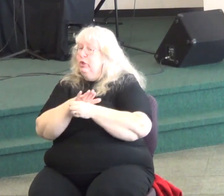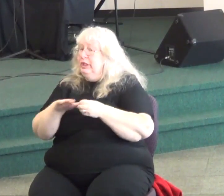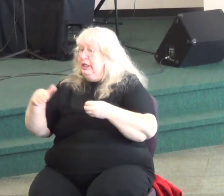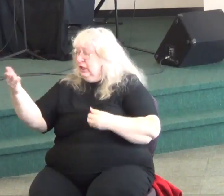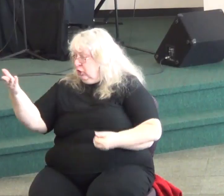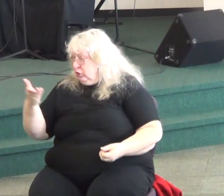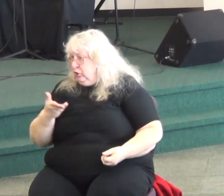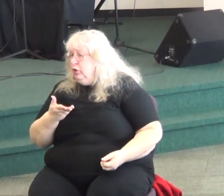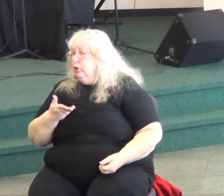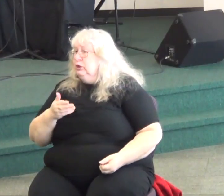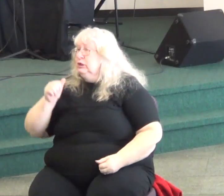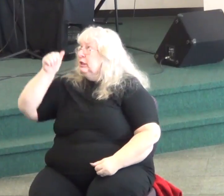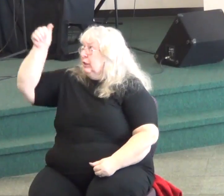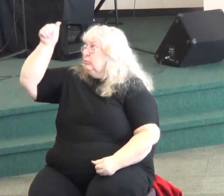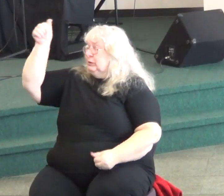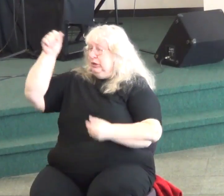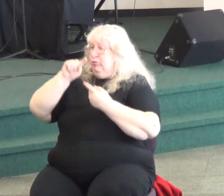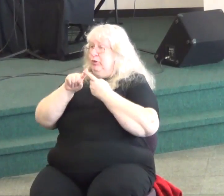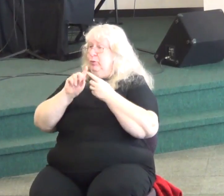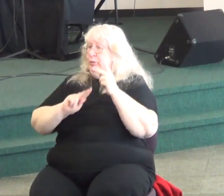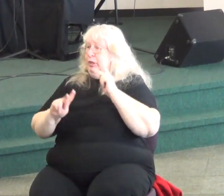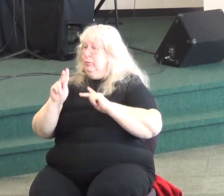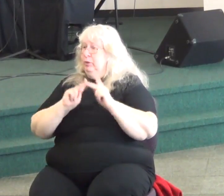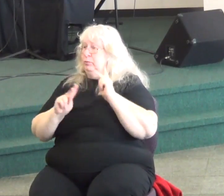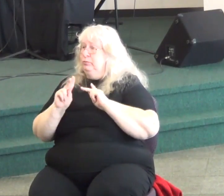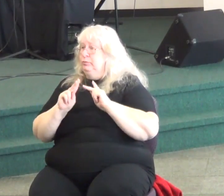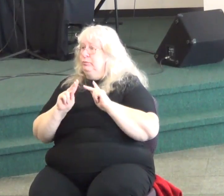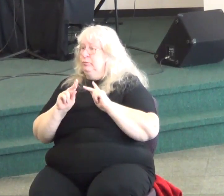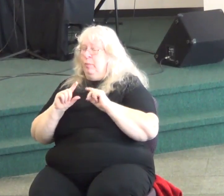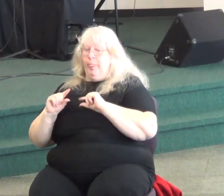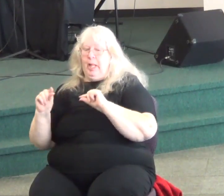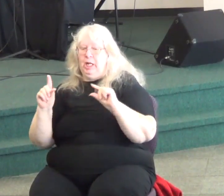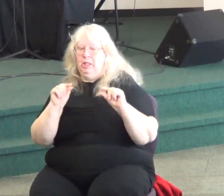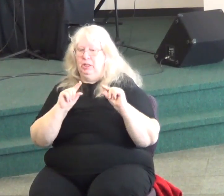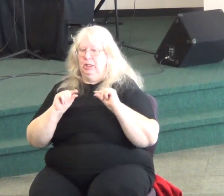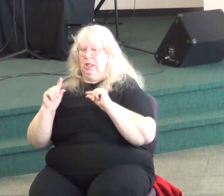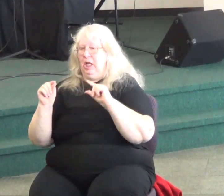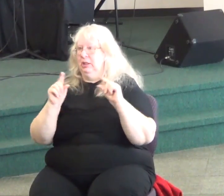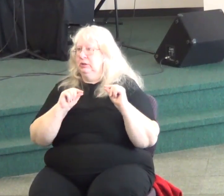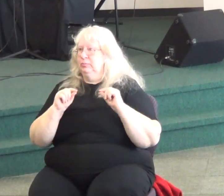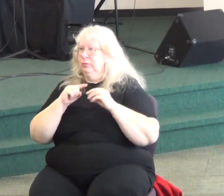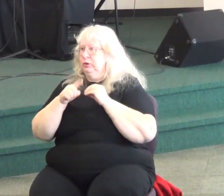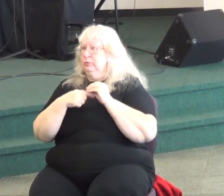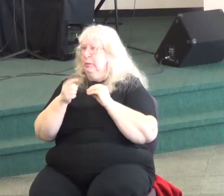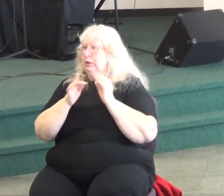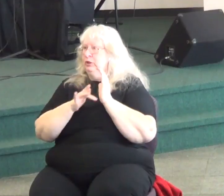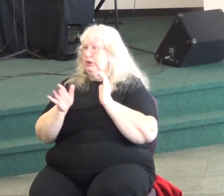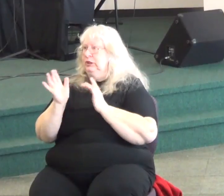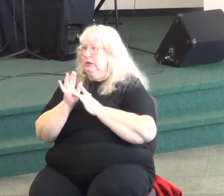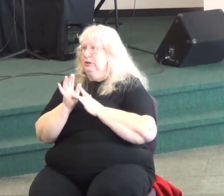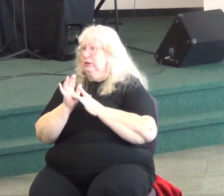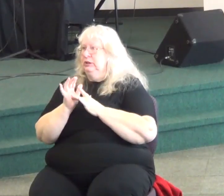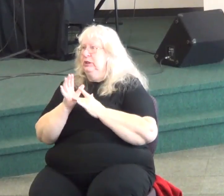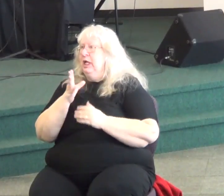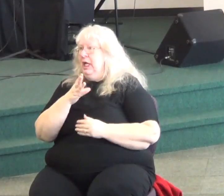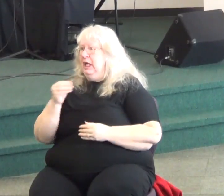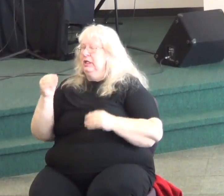The chatters entered Jerusalem about Jesus and these miracles. He's just raised Lazarus from